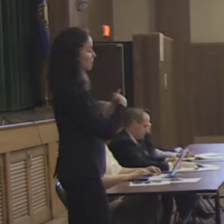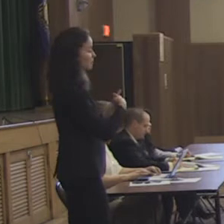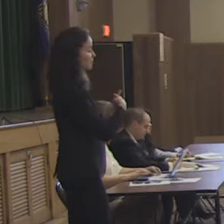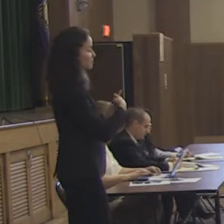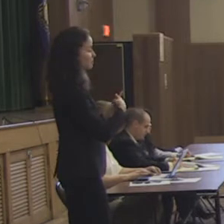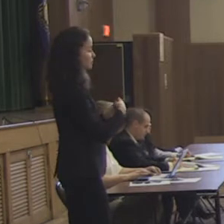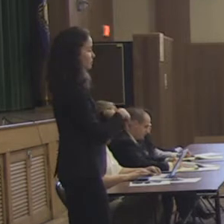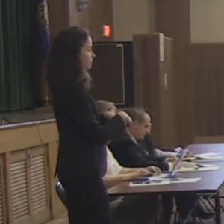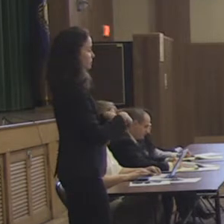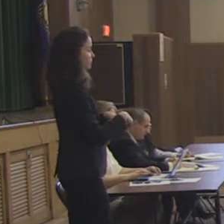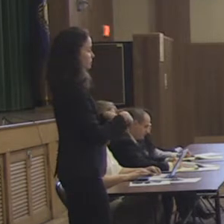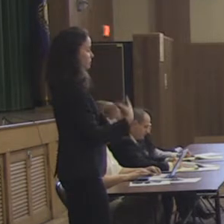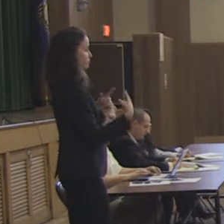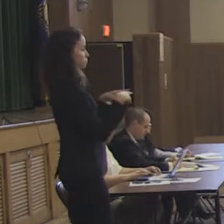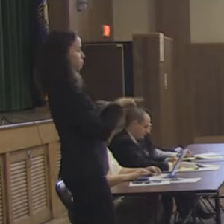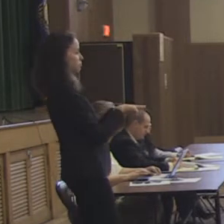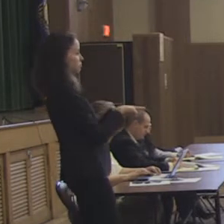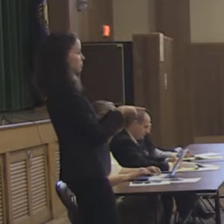co-occurring